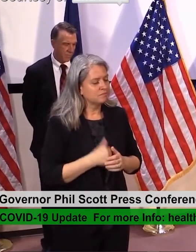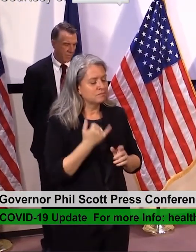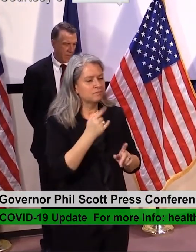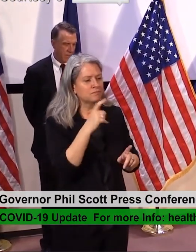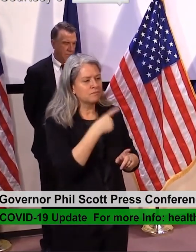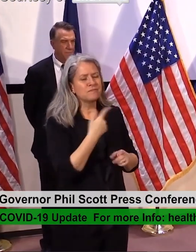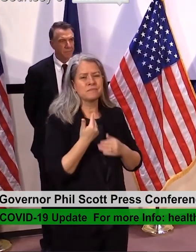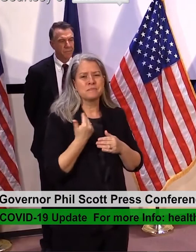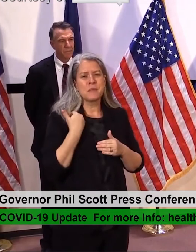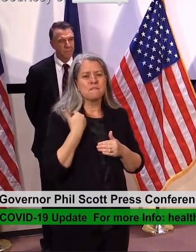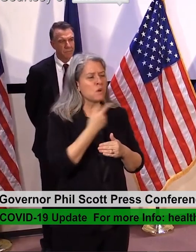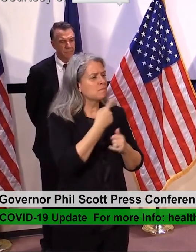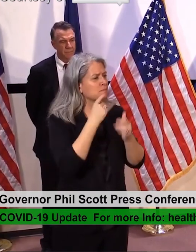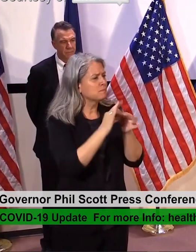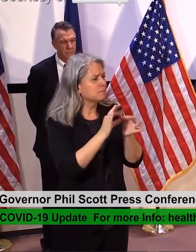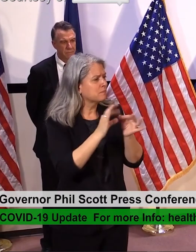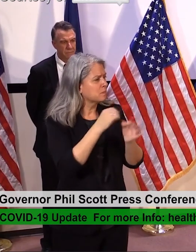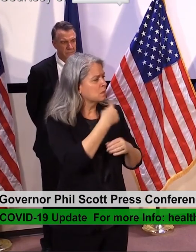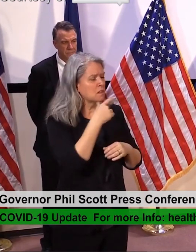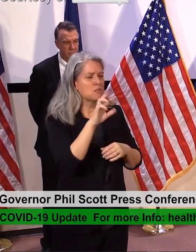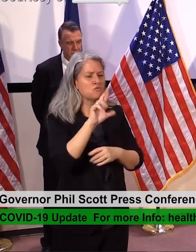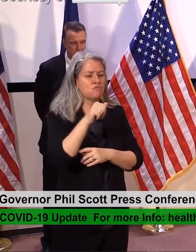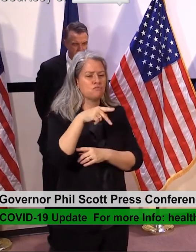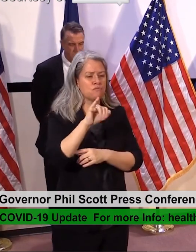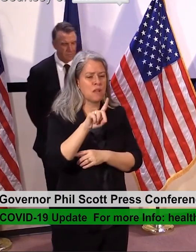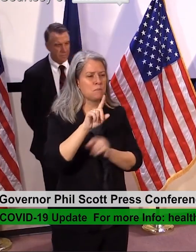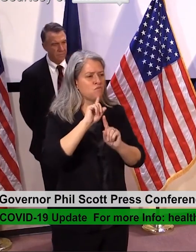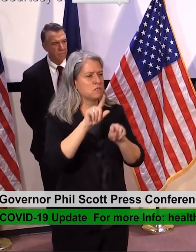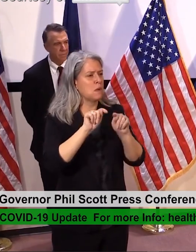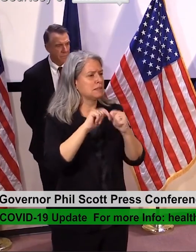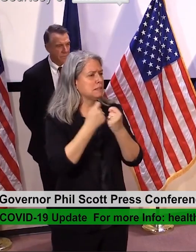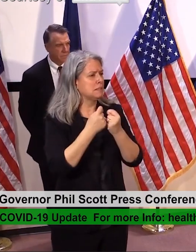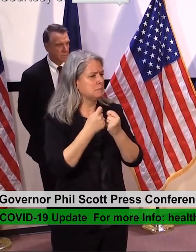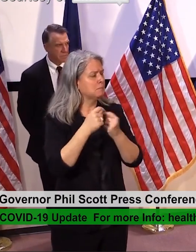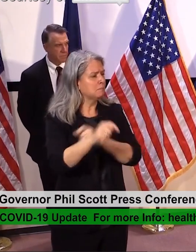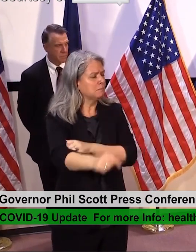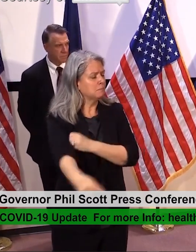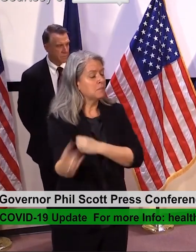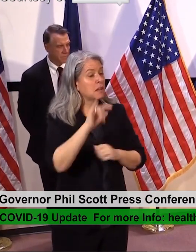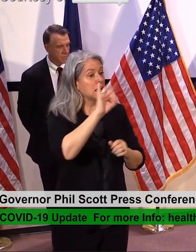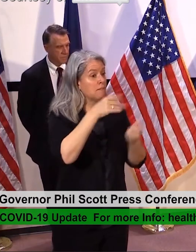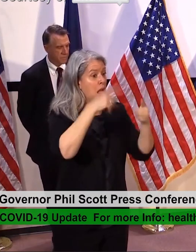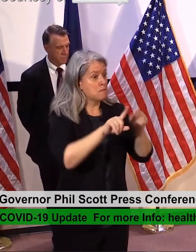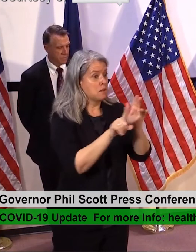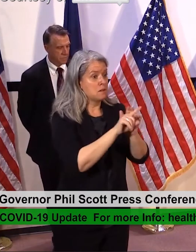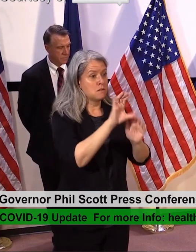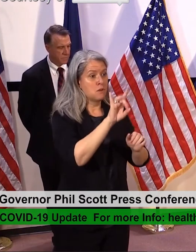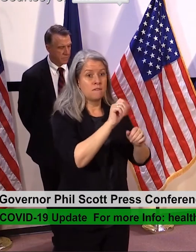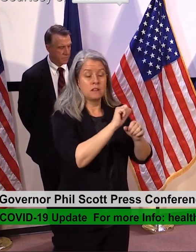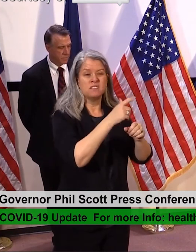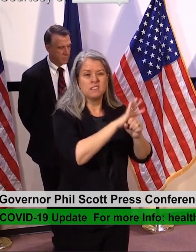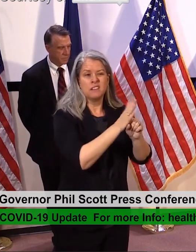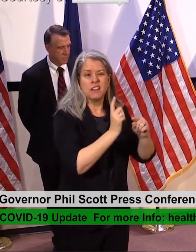earlier you talked about how the rapid response team works with the facilities where we've seen the outbreaks and